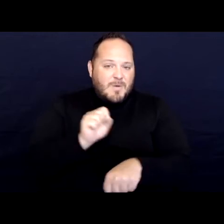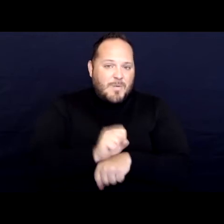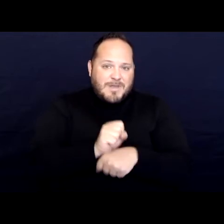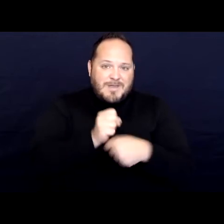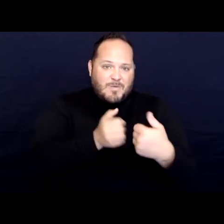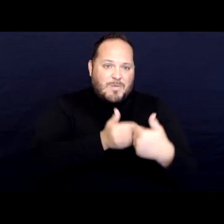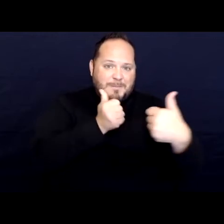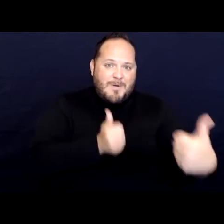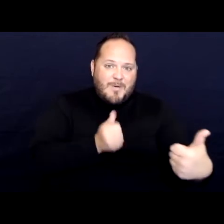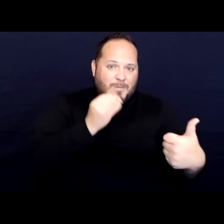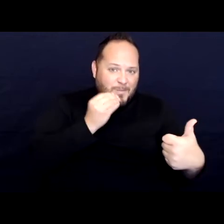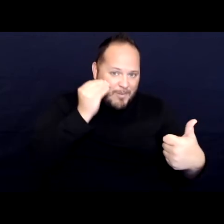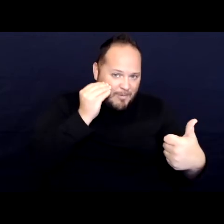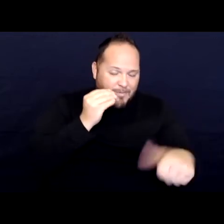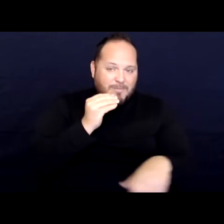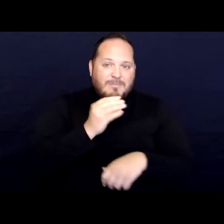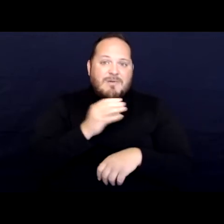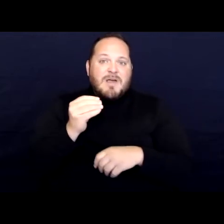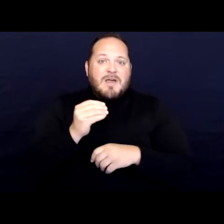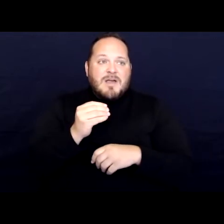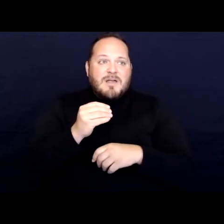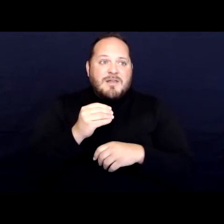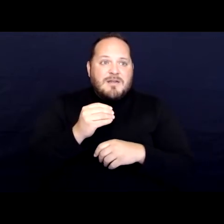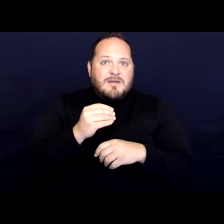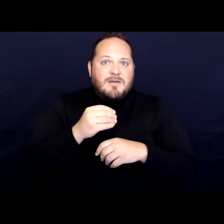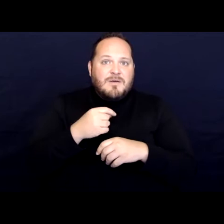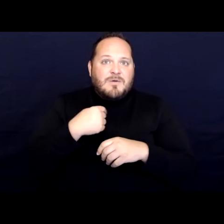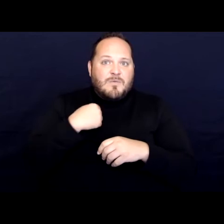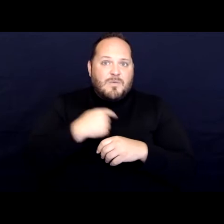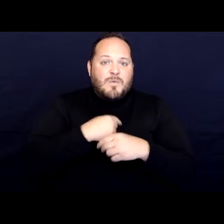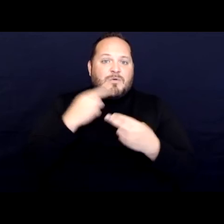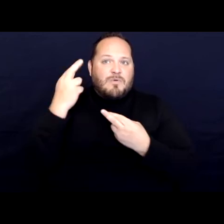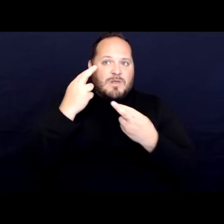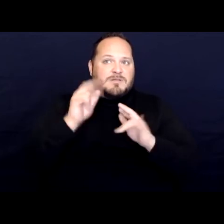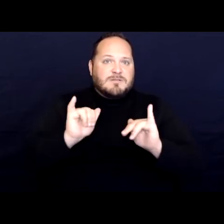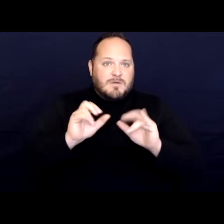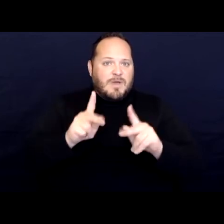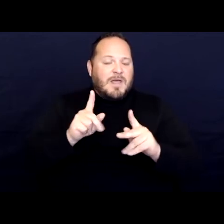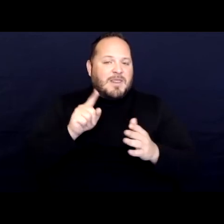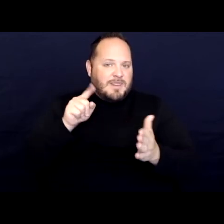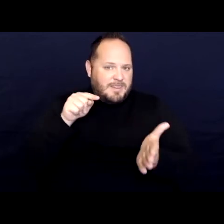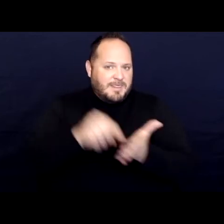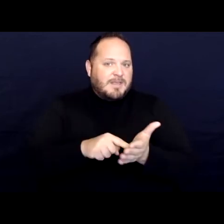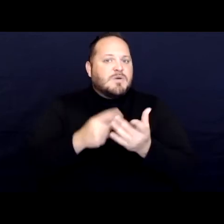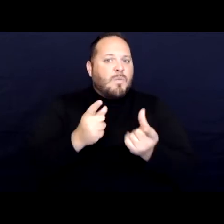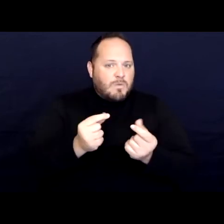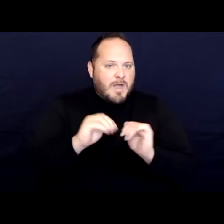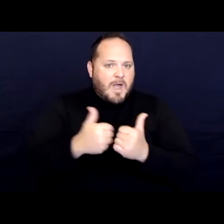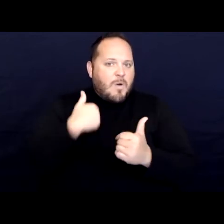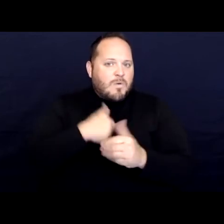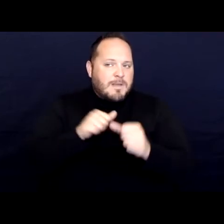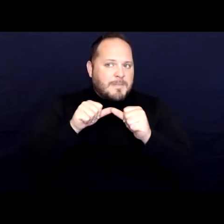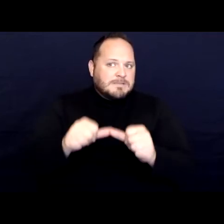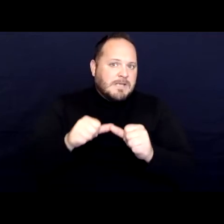shifted very quickly to, okay, this is what we do to maintain our workplace and the safety in our workplace. But then